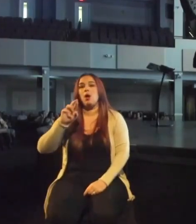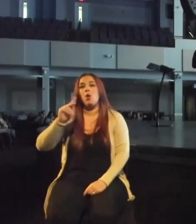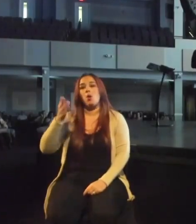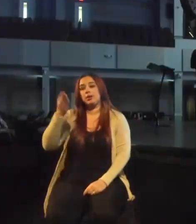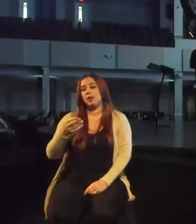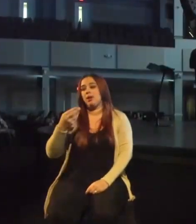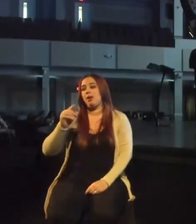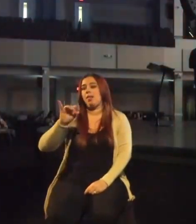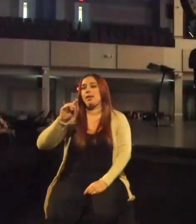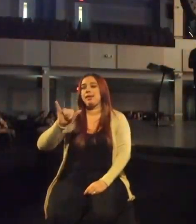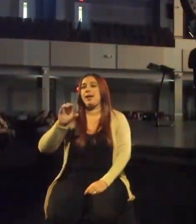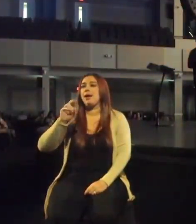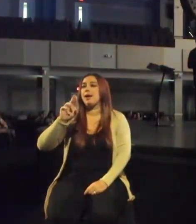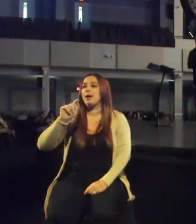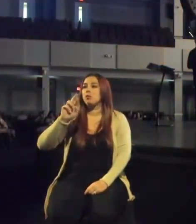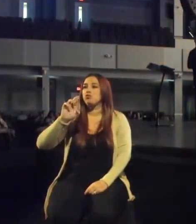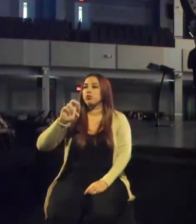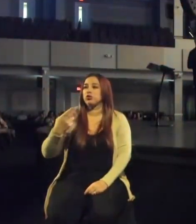church-redeemer.org/holiday-outreach.